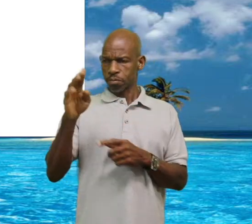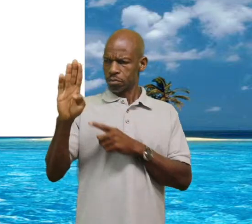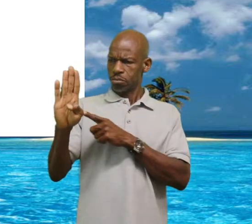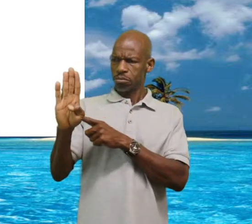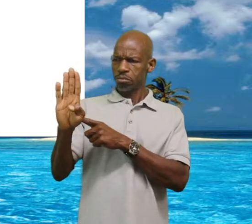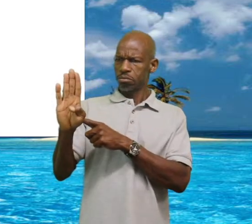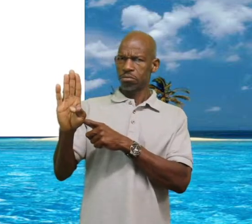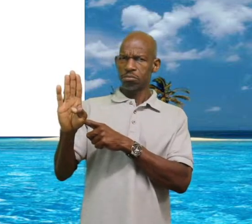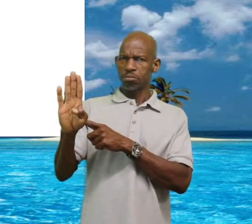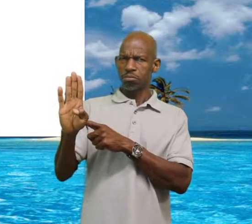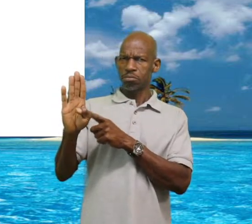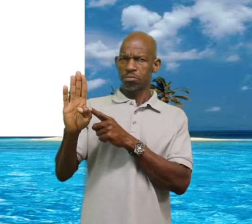like in book,